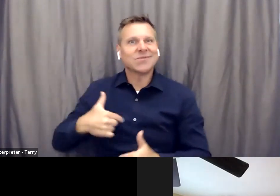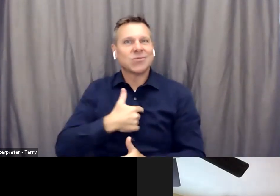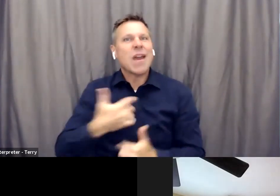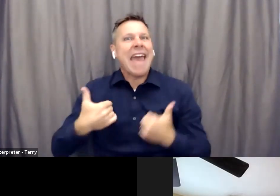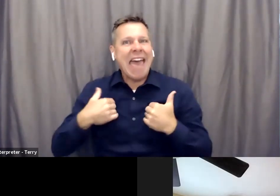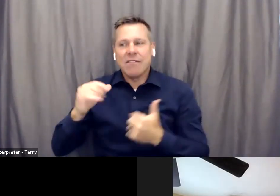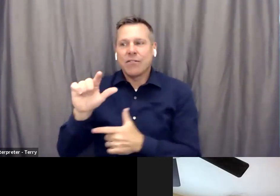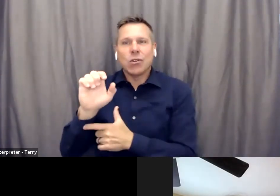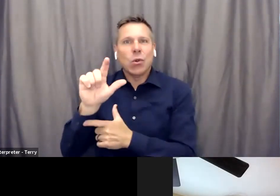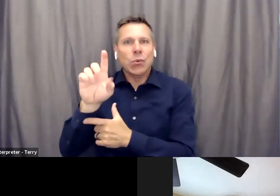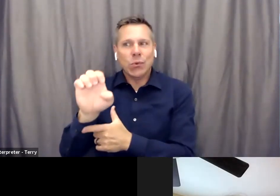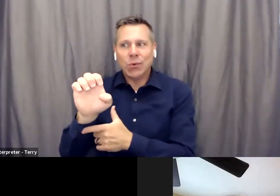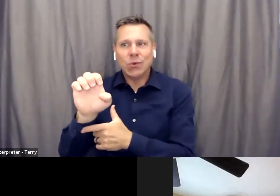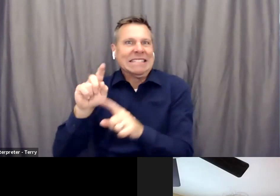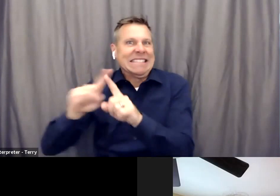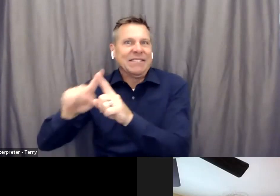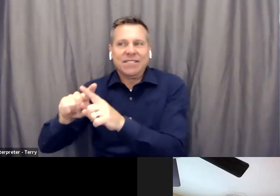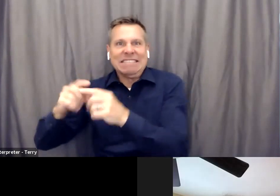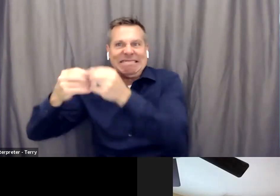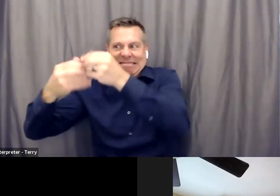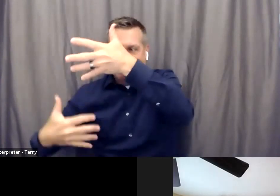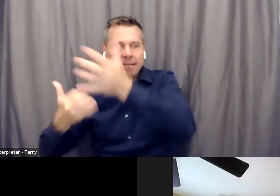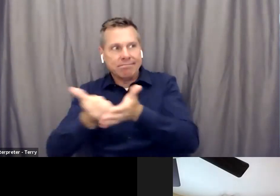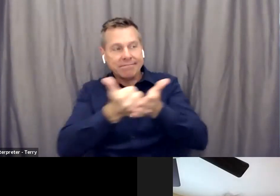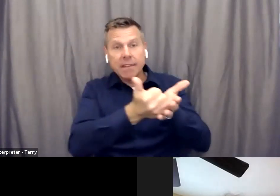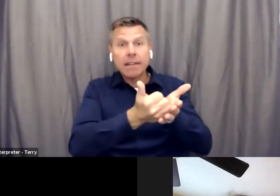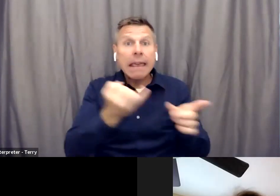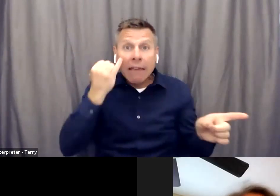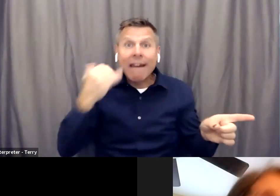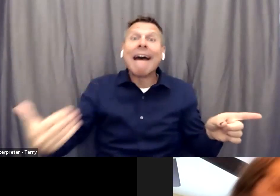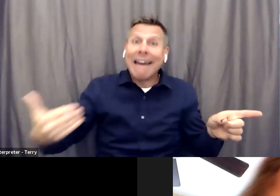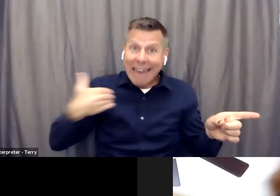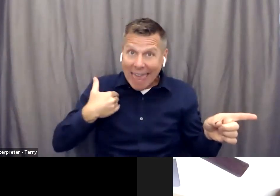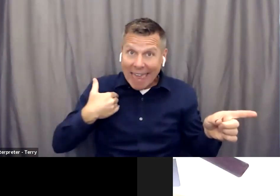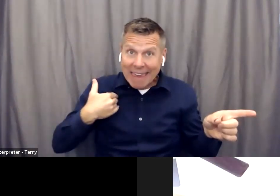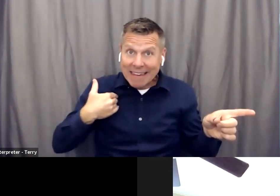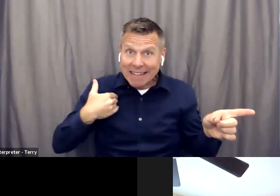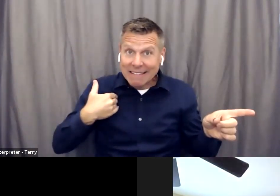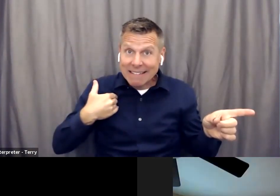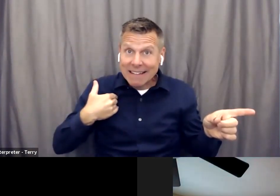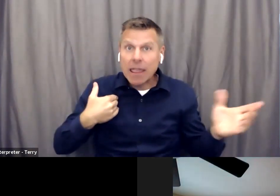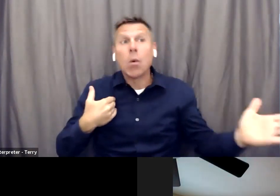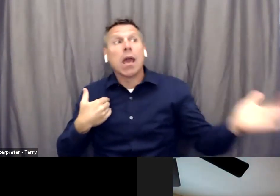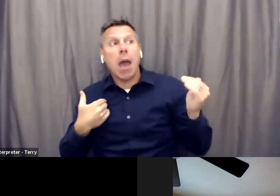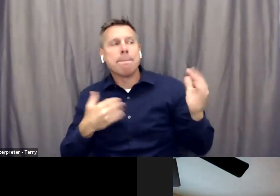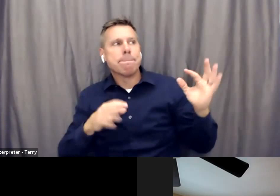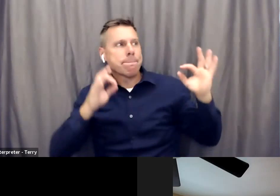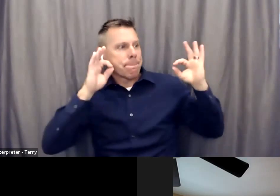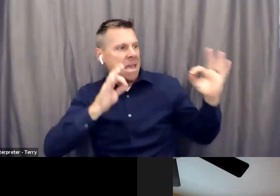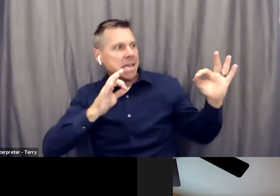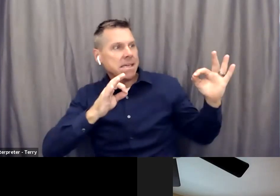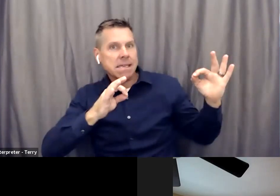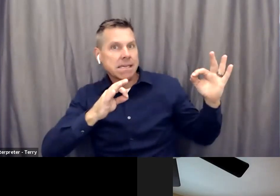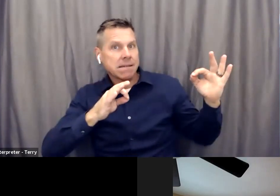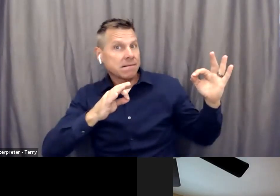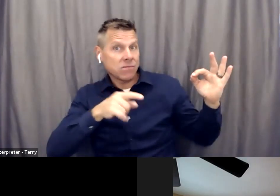the resources, because if they had the glue, they would come to us as whole beings. But because they